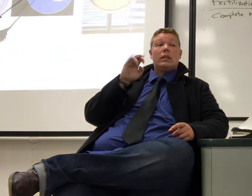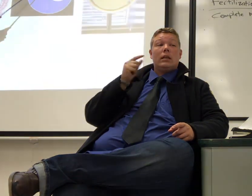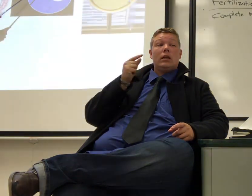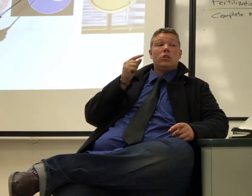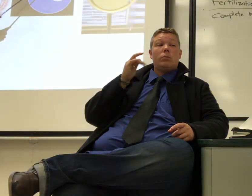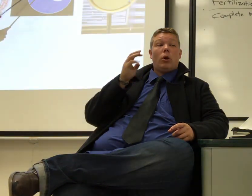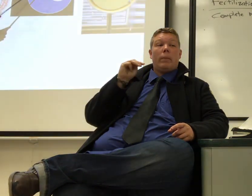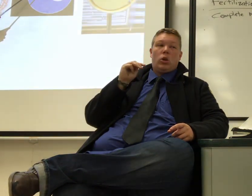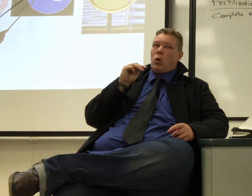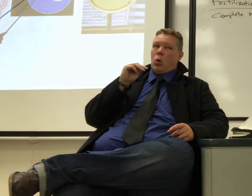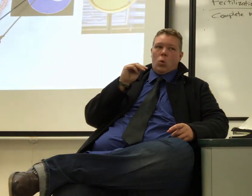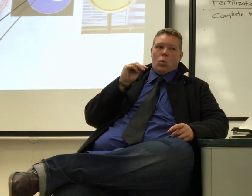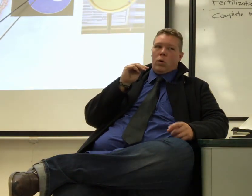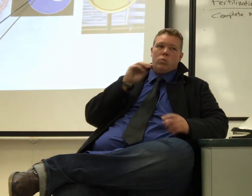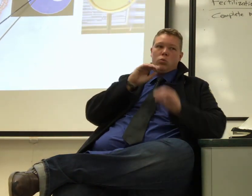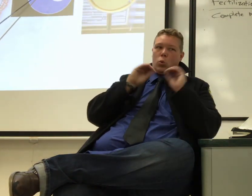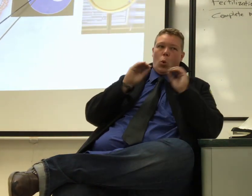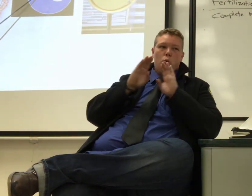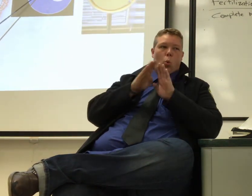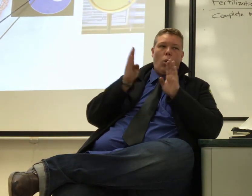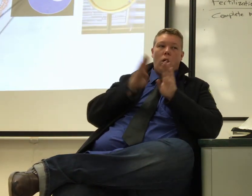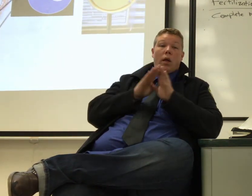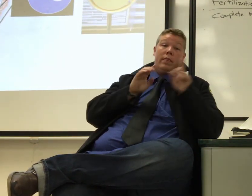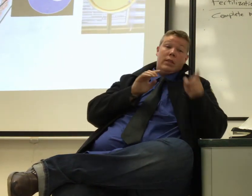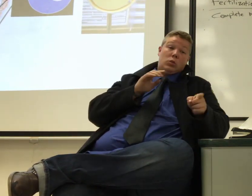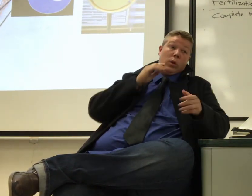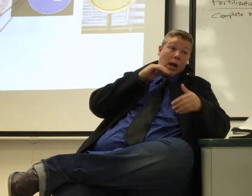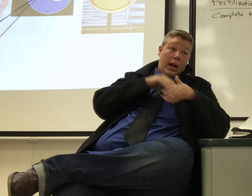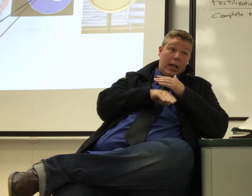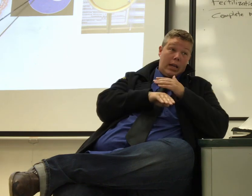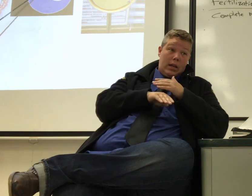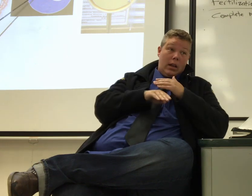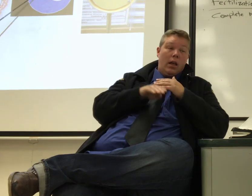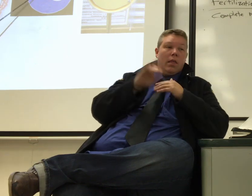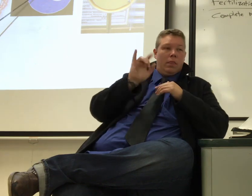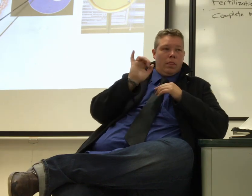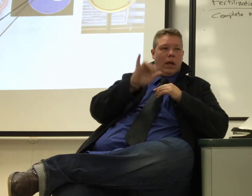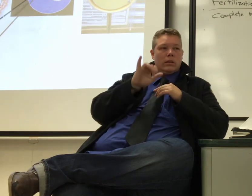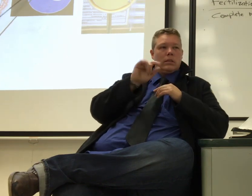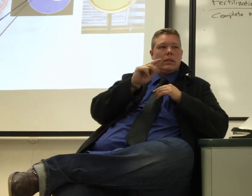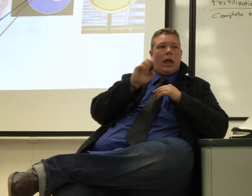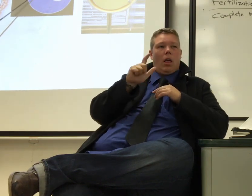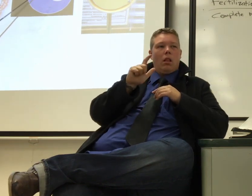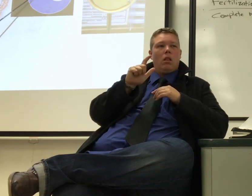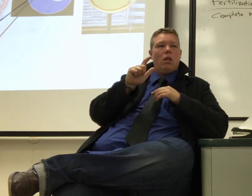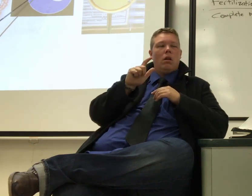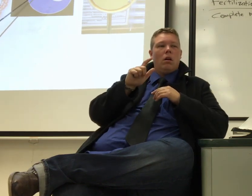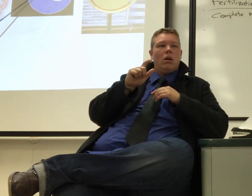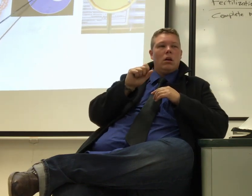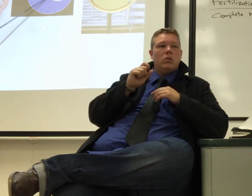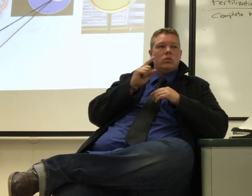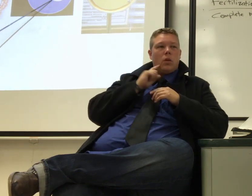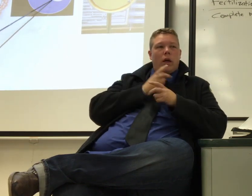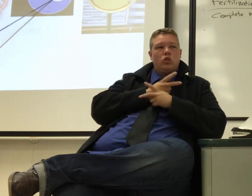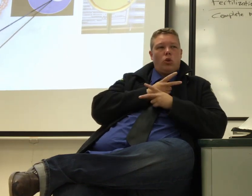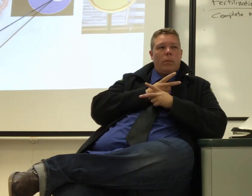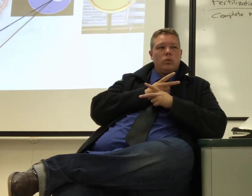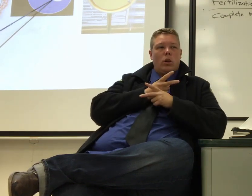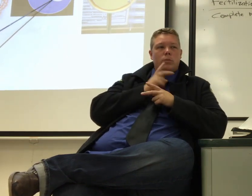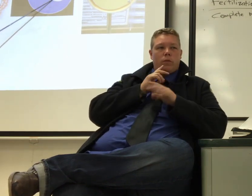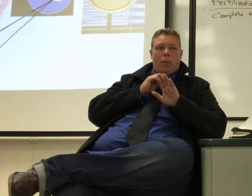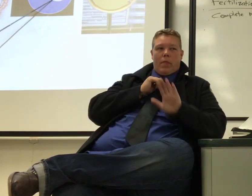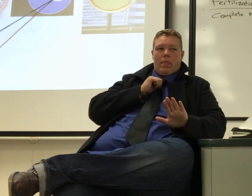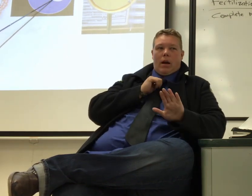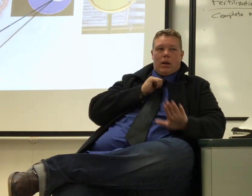it isn't. It's knocking on the door. That one got in. There's the tail of the one that got in. So those chromosomes belong to the sperm. Those